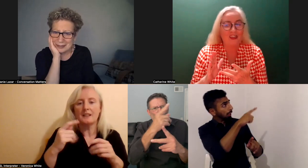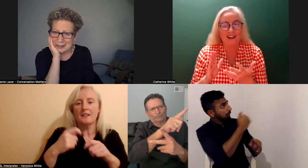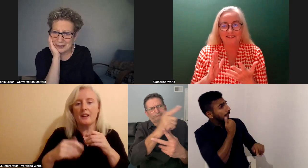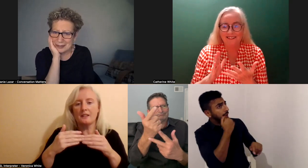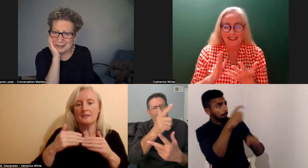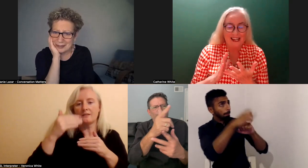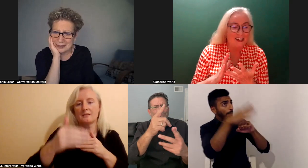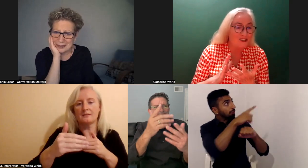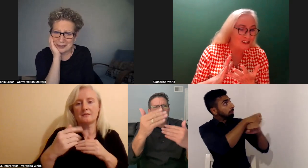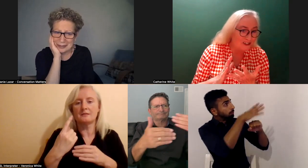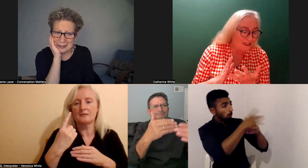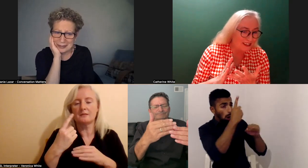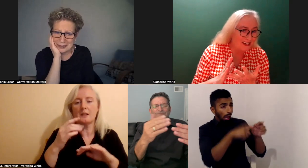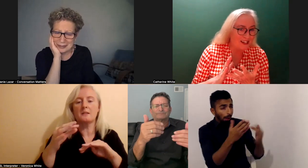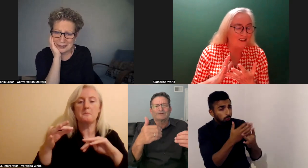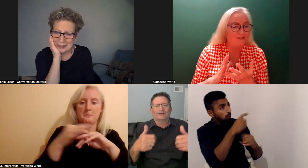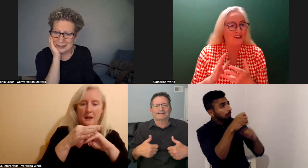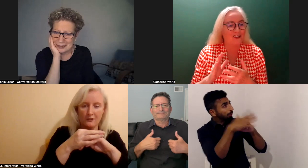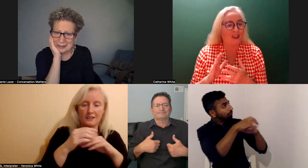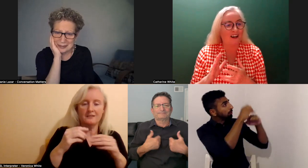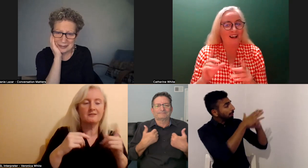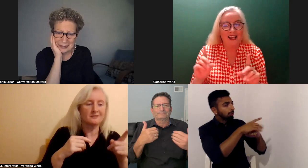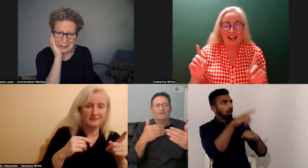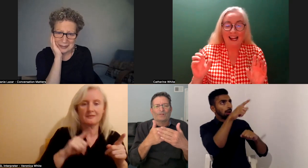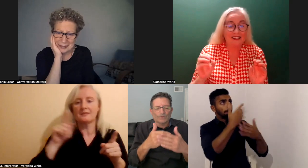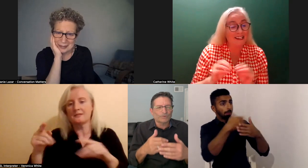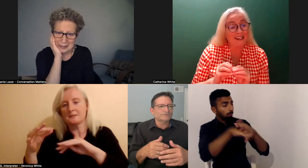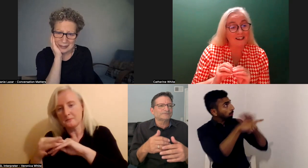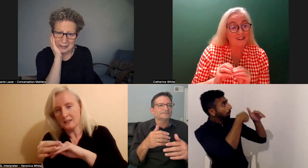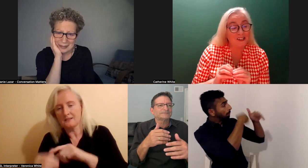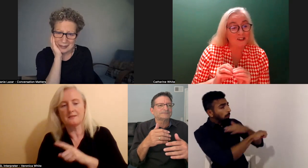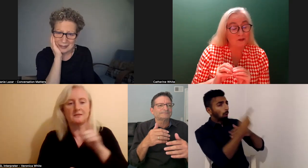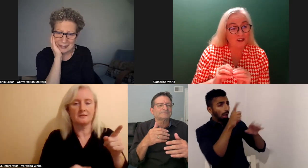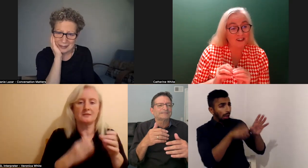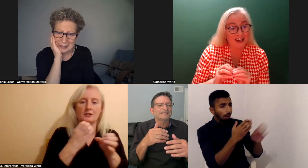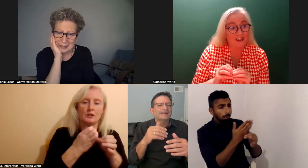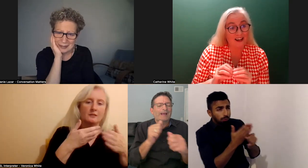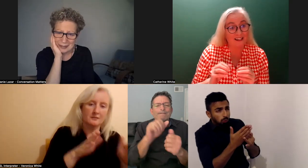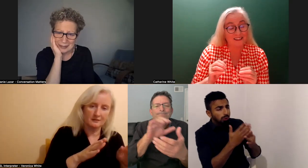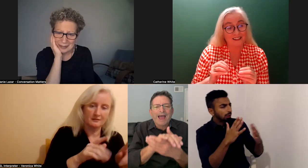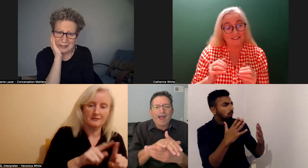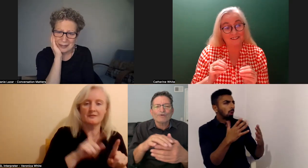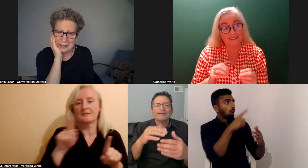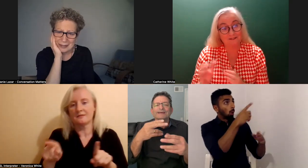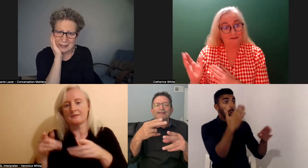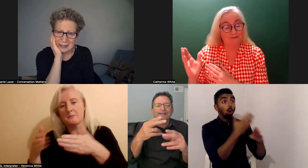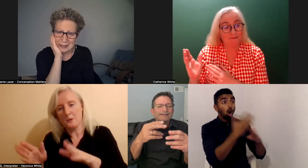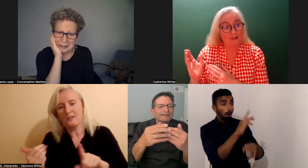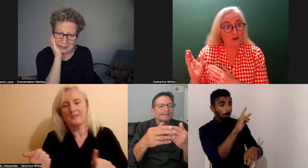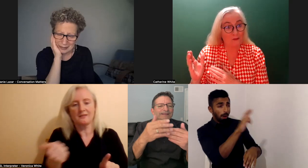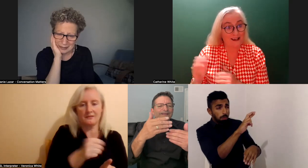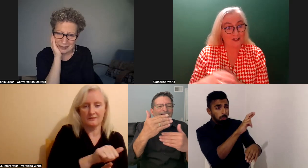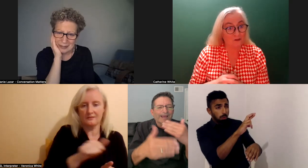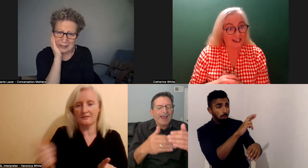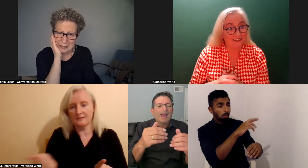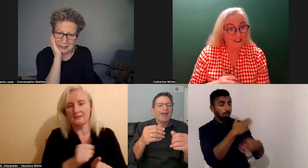each other, had children within a year of each other, and they continued to work together until my